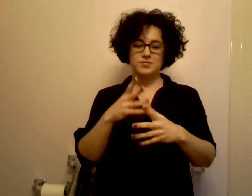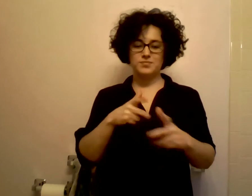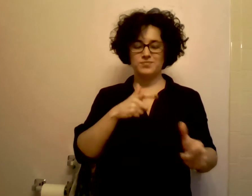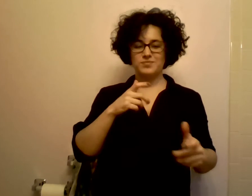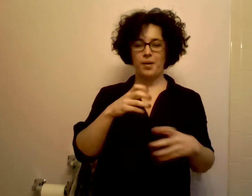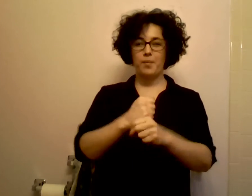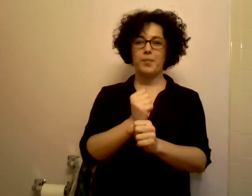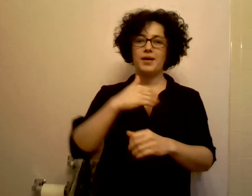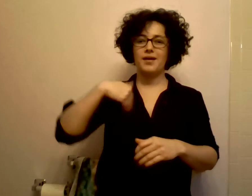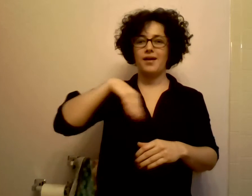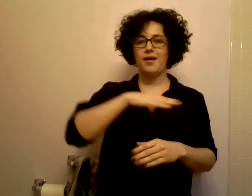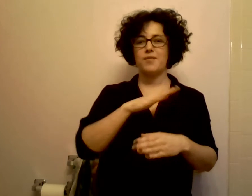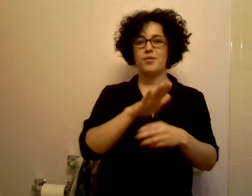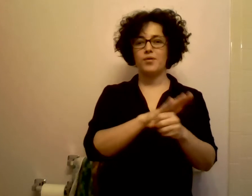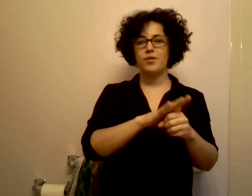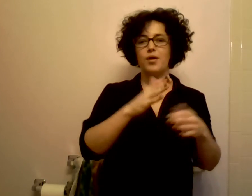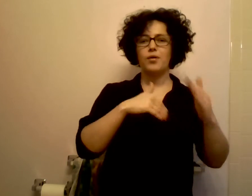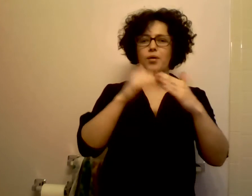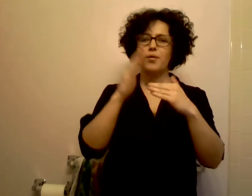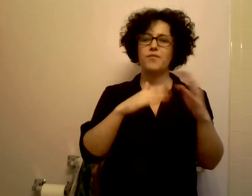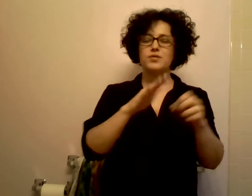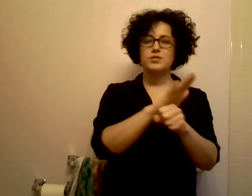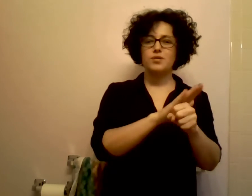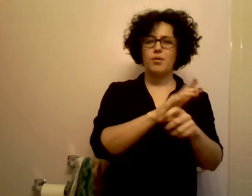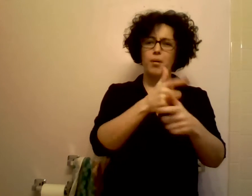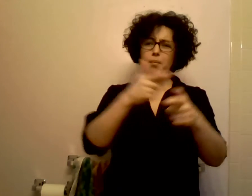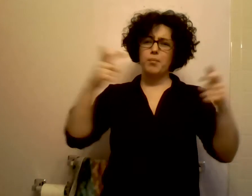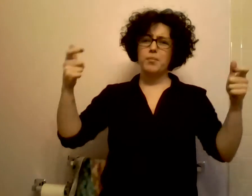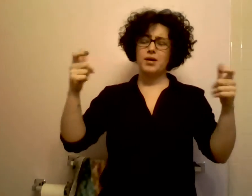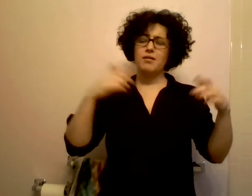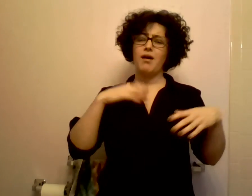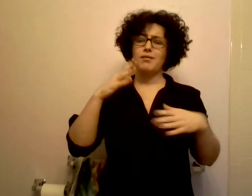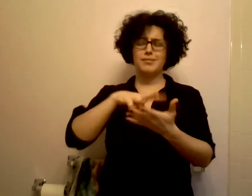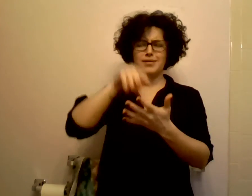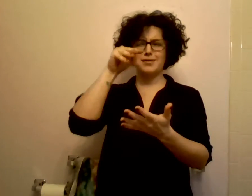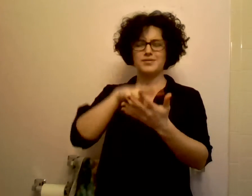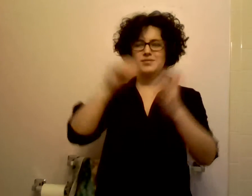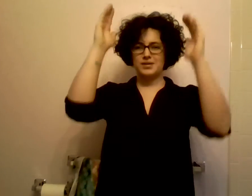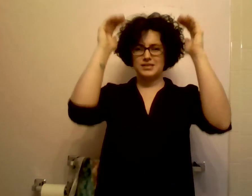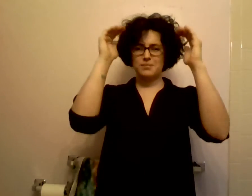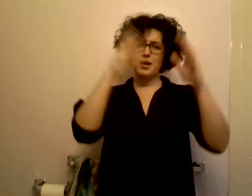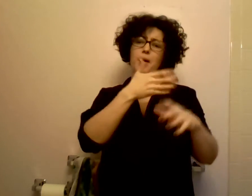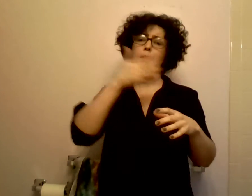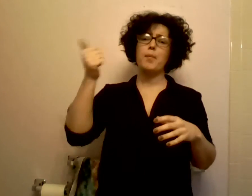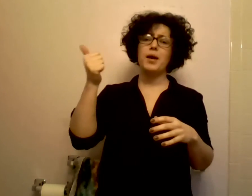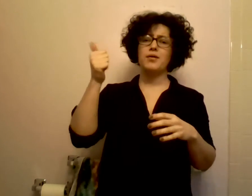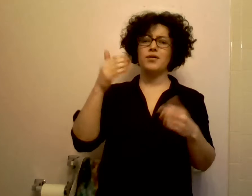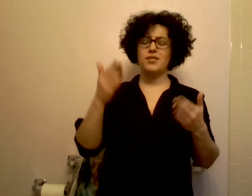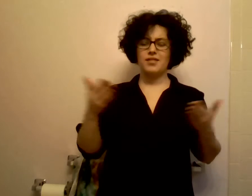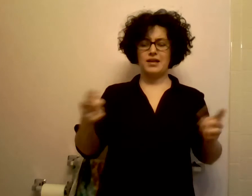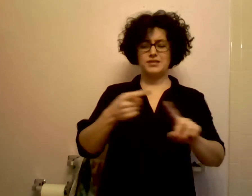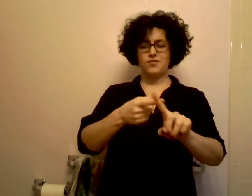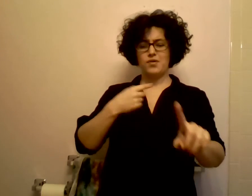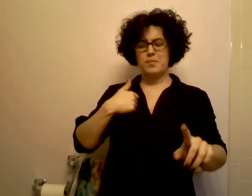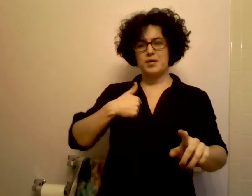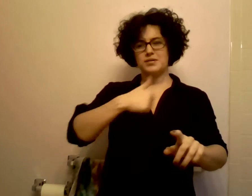learn to expect bigger and better things of ourselves, we will enhance our ability to live more fully